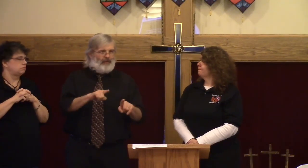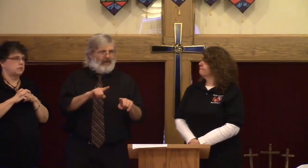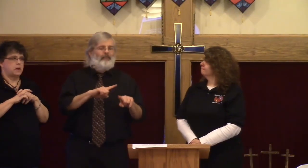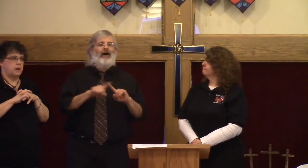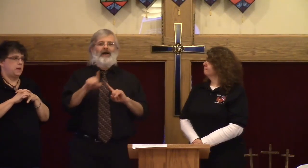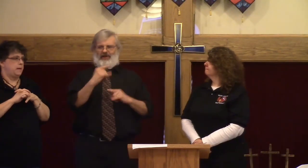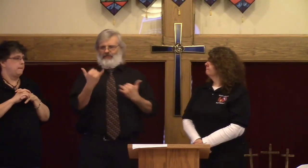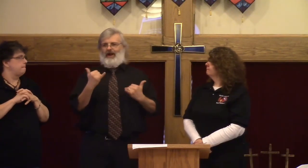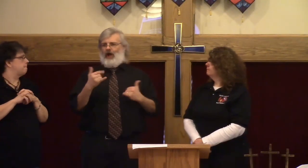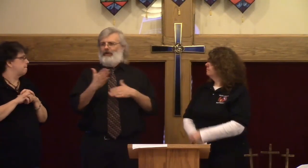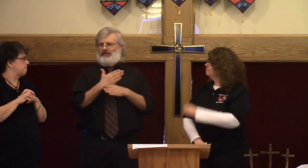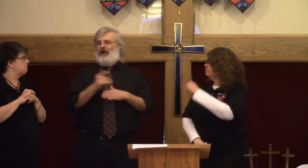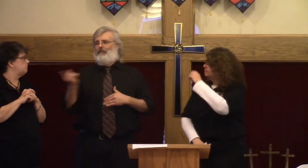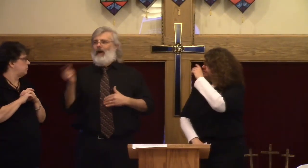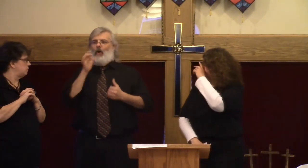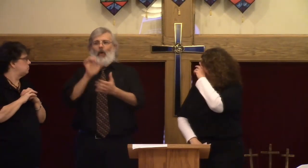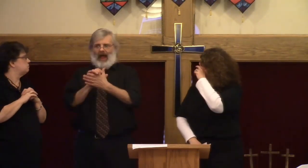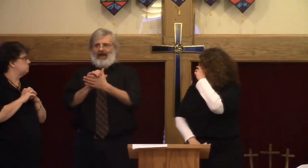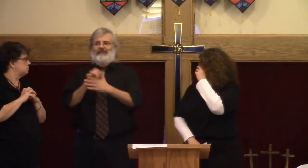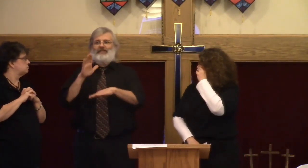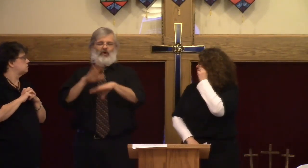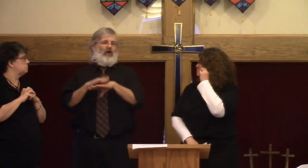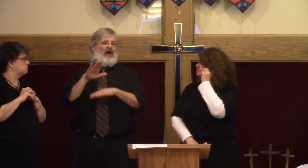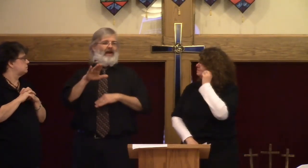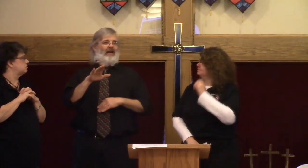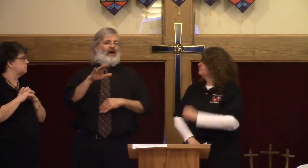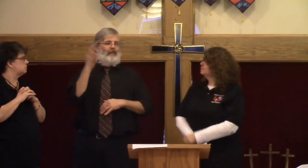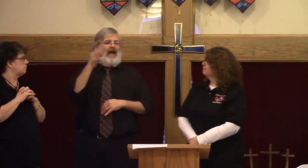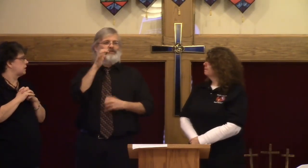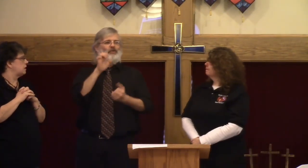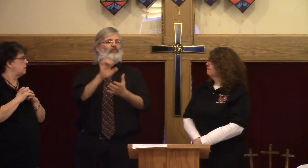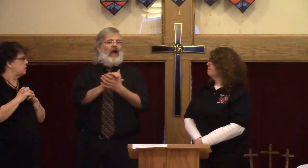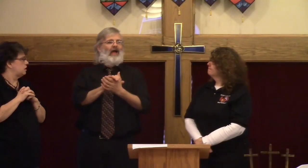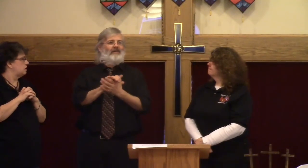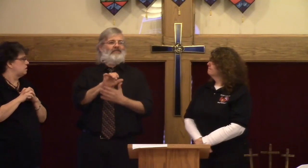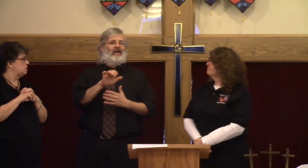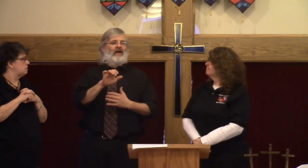happening. But right now, my wife is on Pastors' Wives